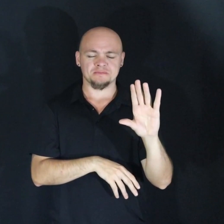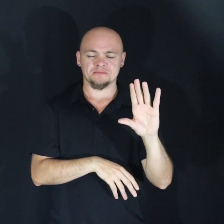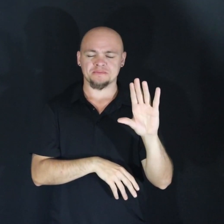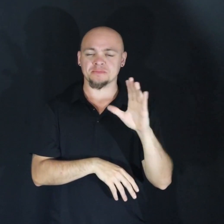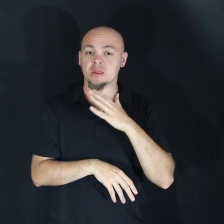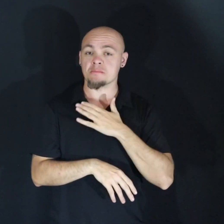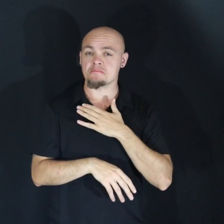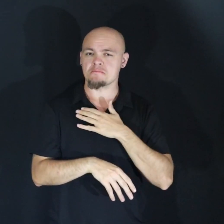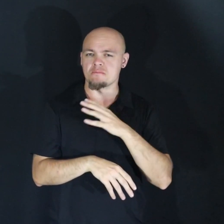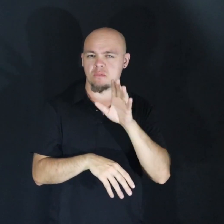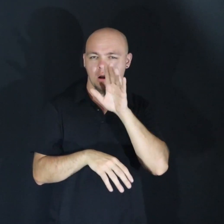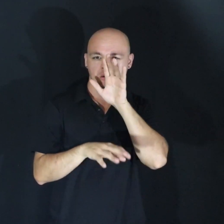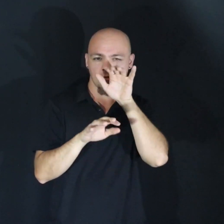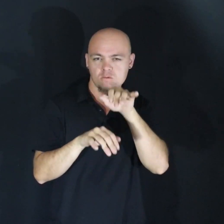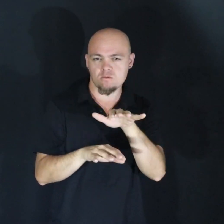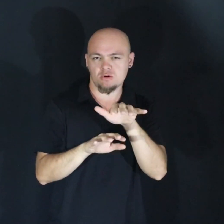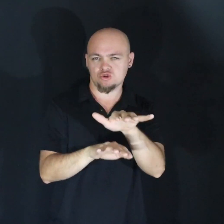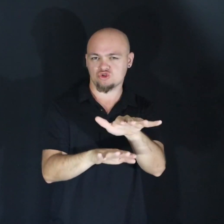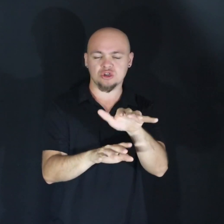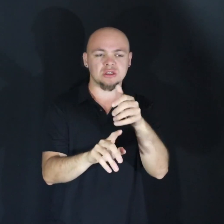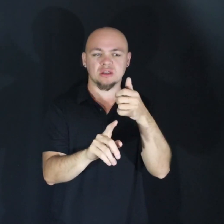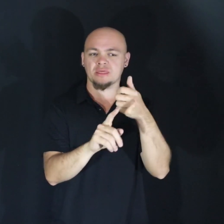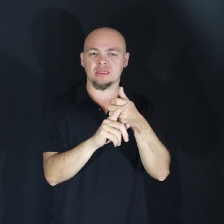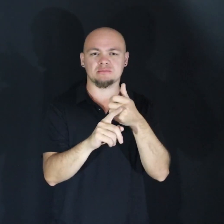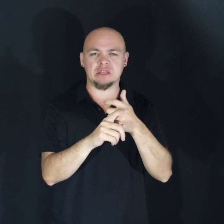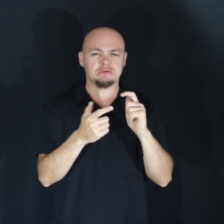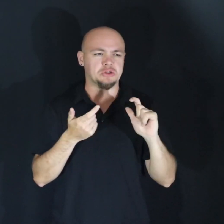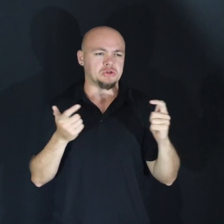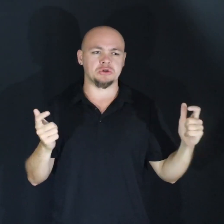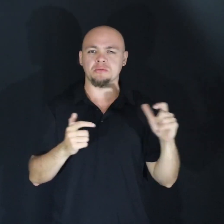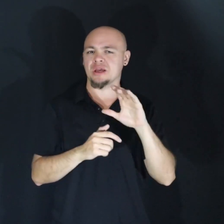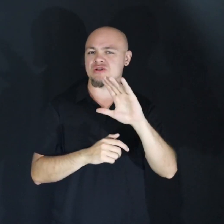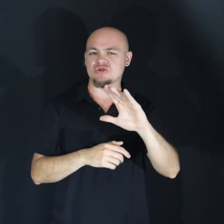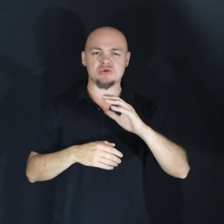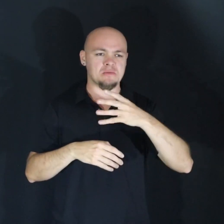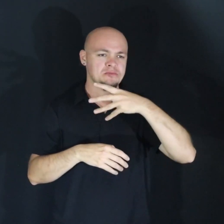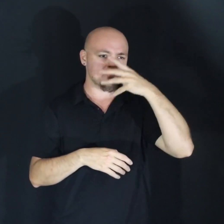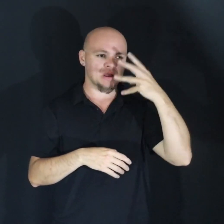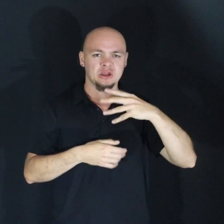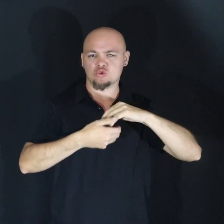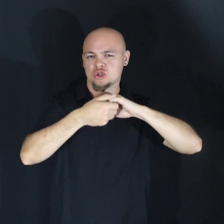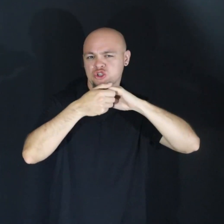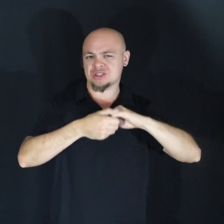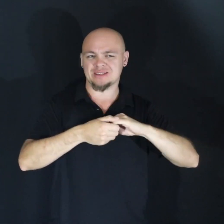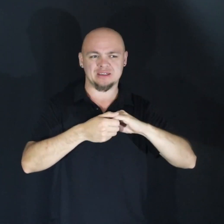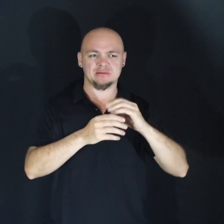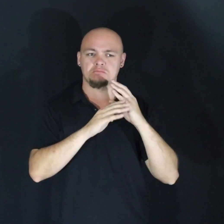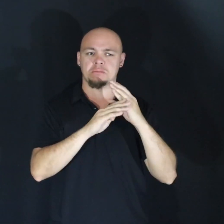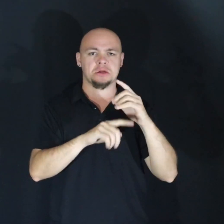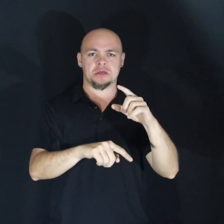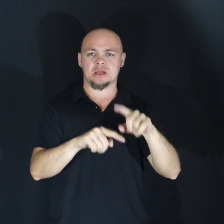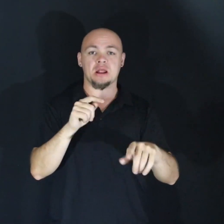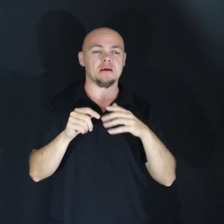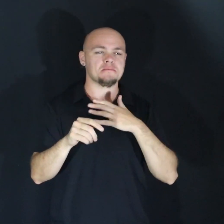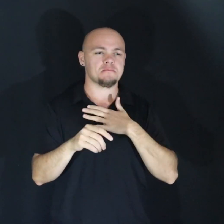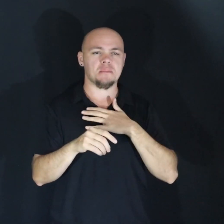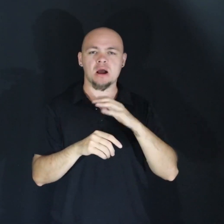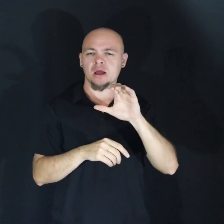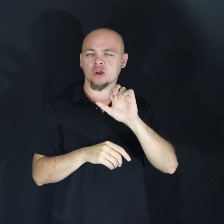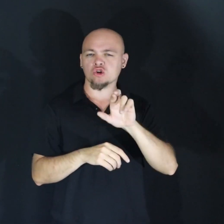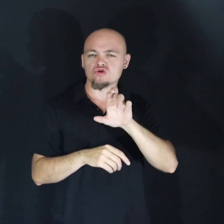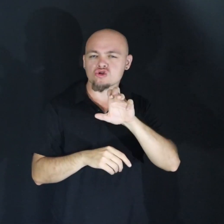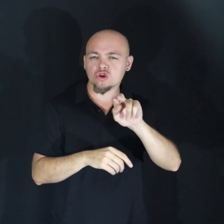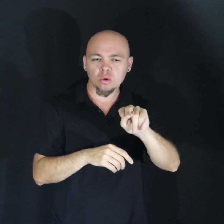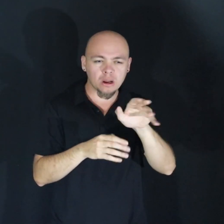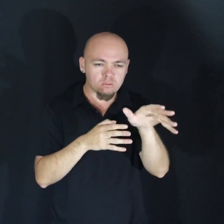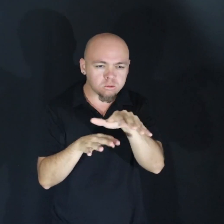but my waters are too vast for your migration deals, and my currents are too wild